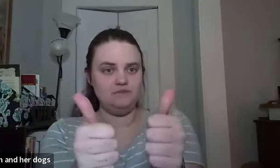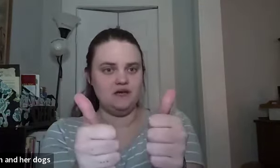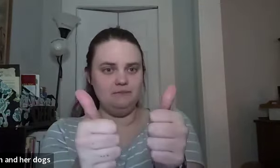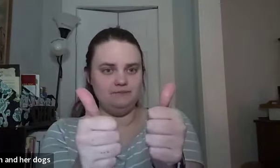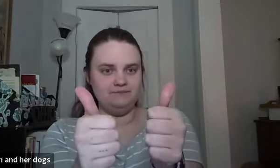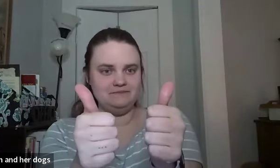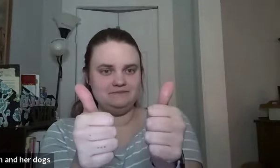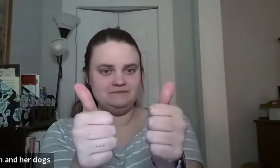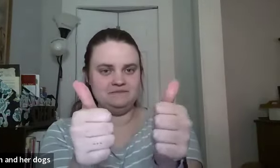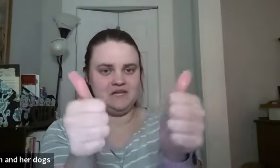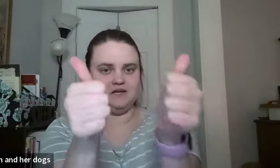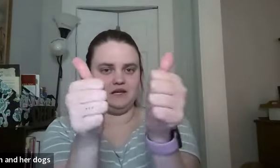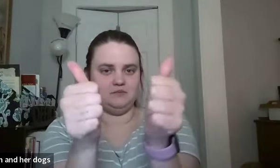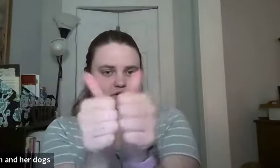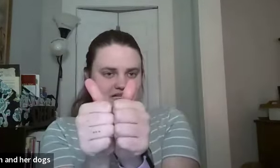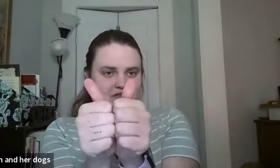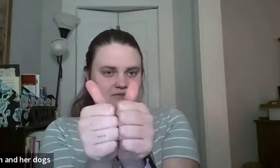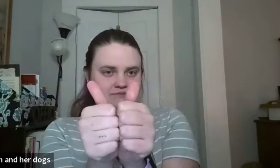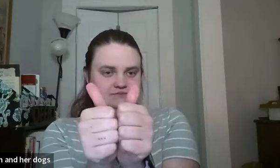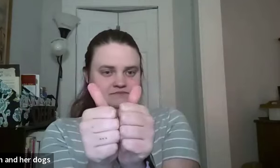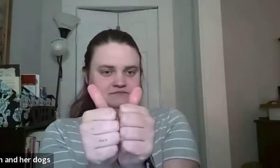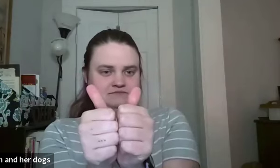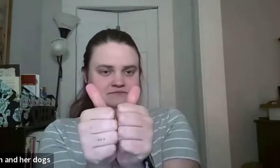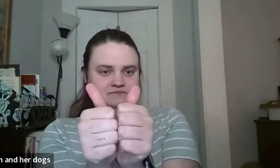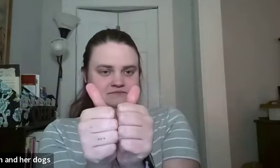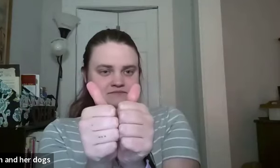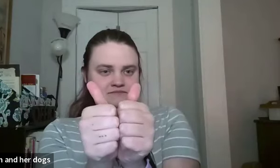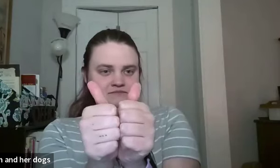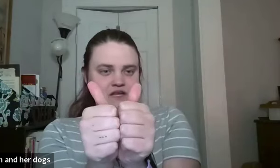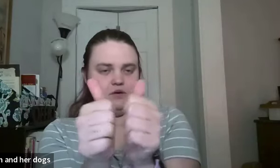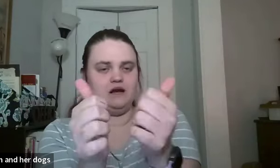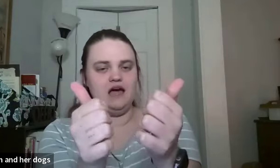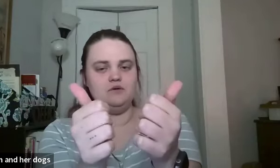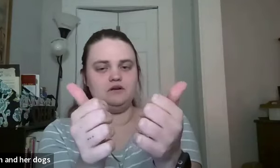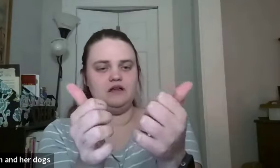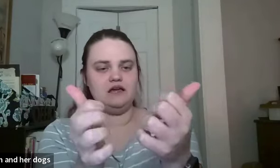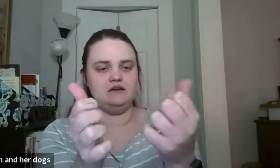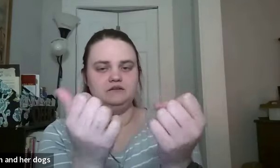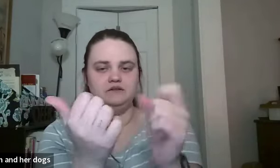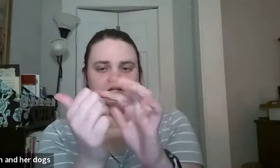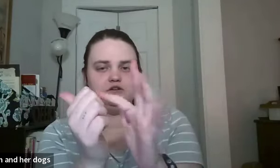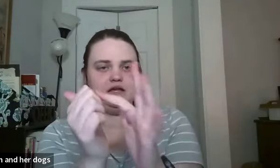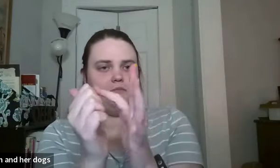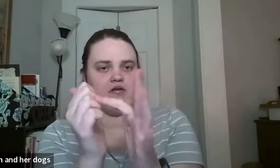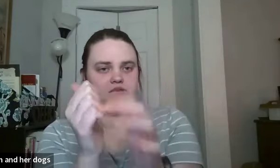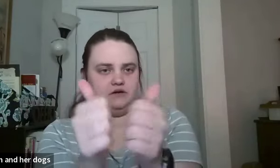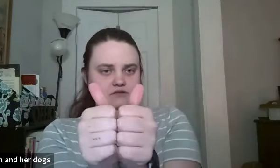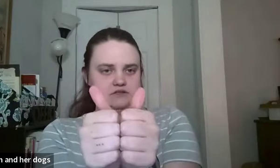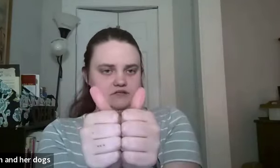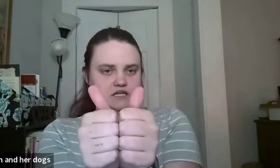up. You're going to put them together. And you want to have it where like your like middle knuckles are